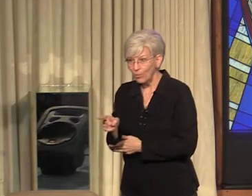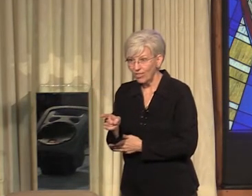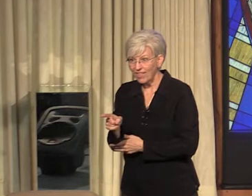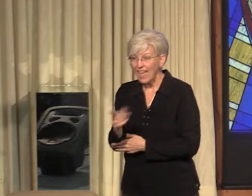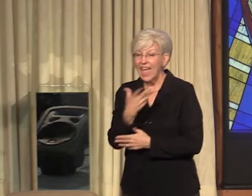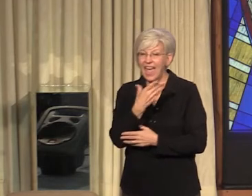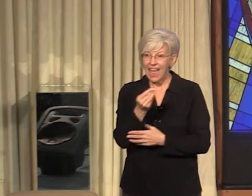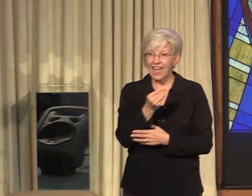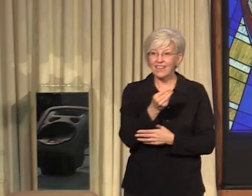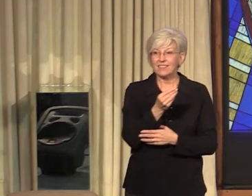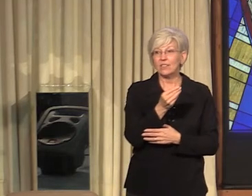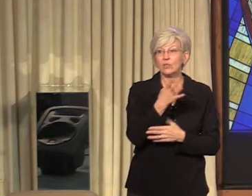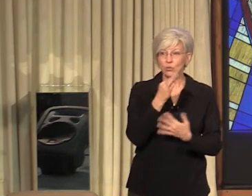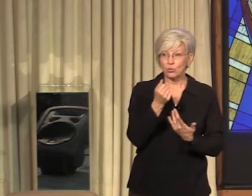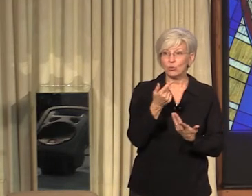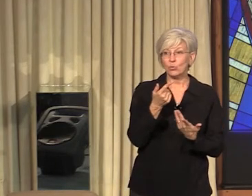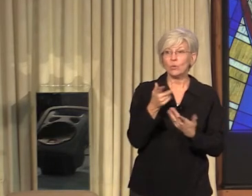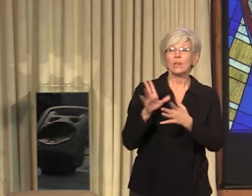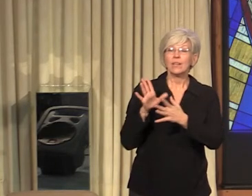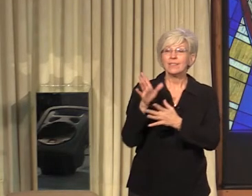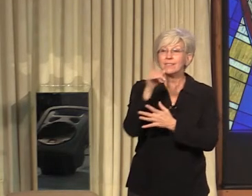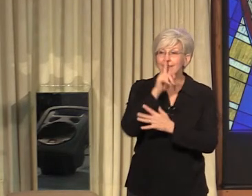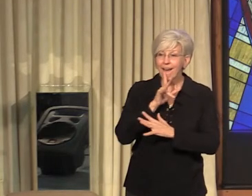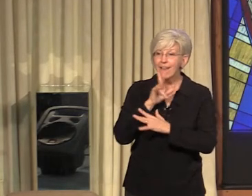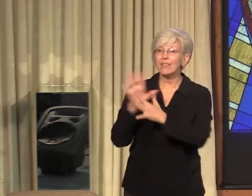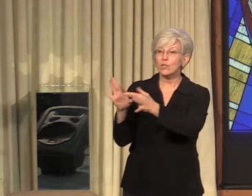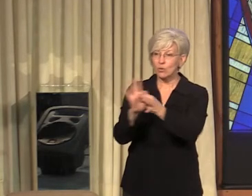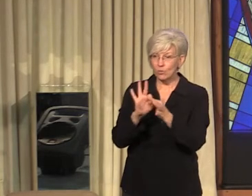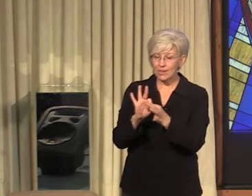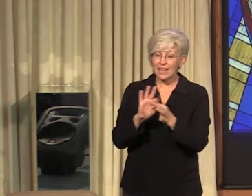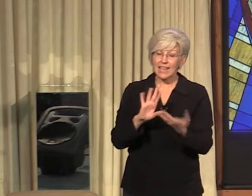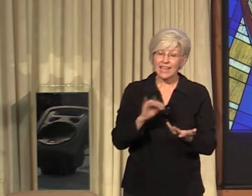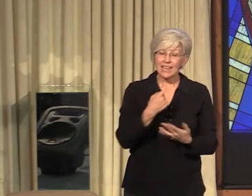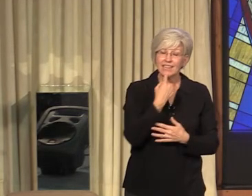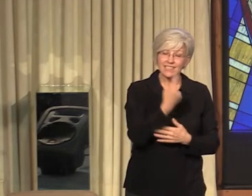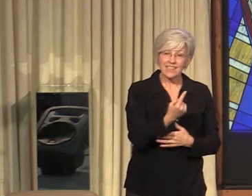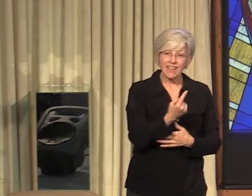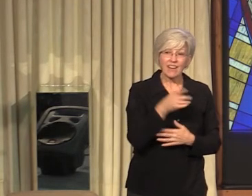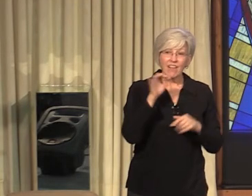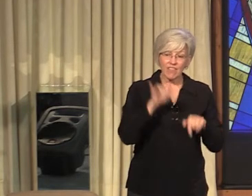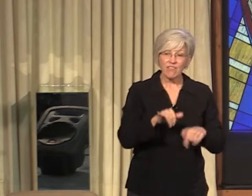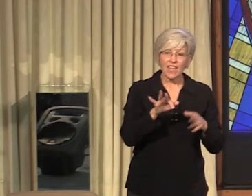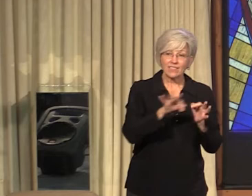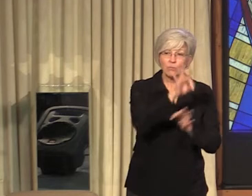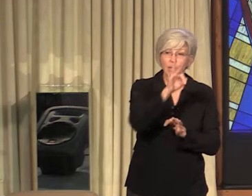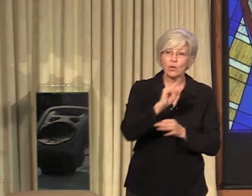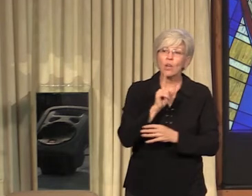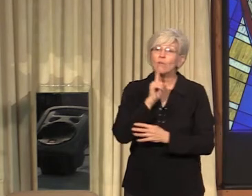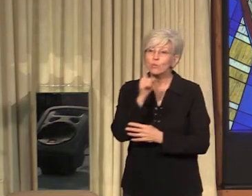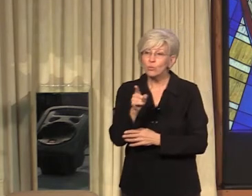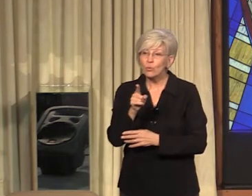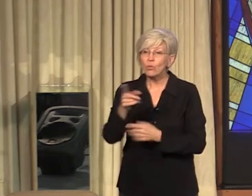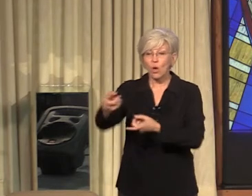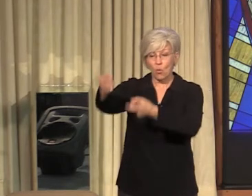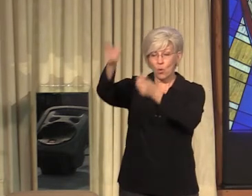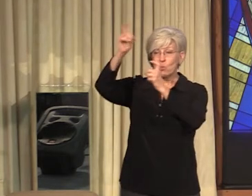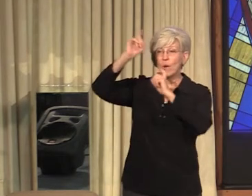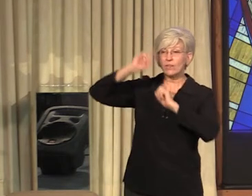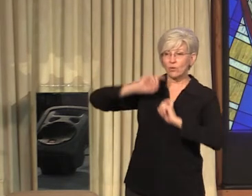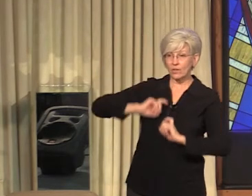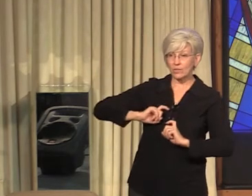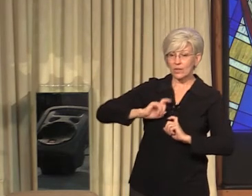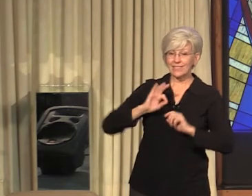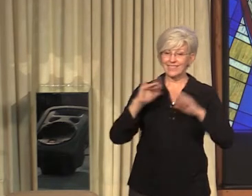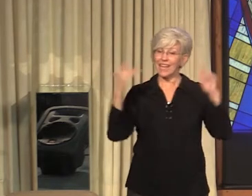It being understood and agreed that the said Spirit of Truth shall render unto us an equivalent for